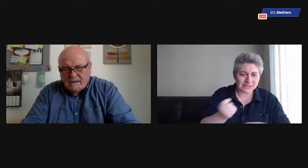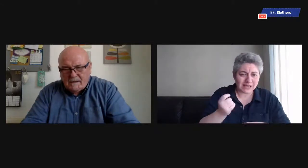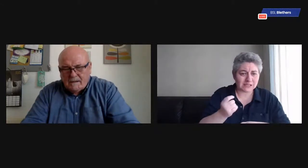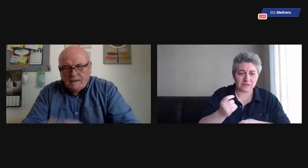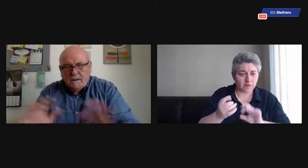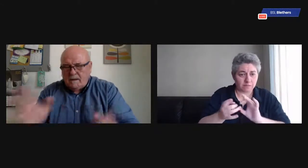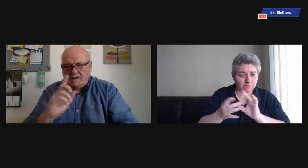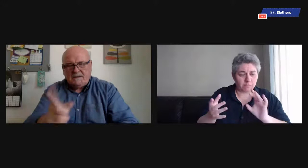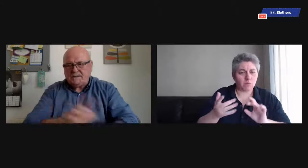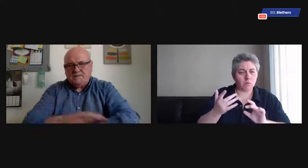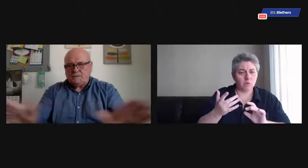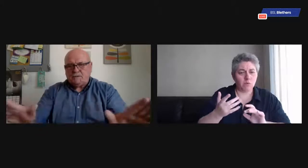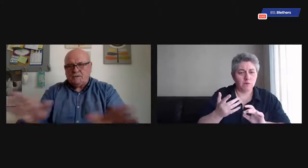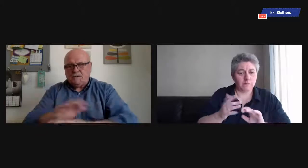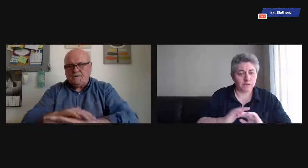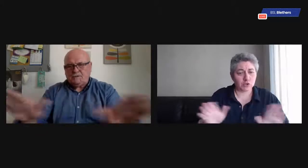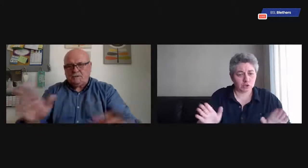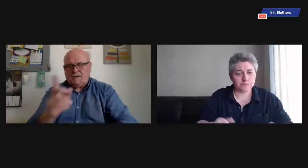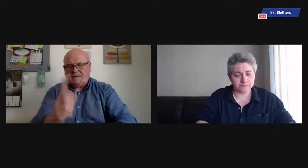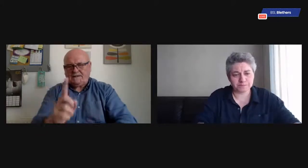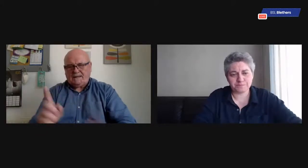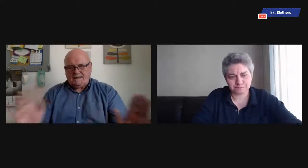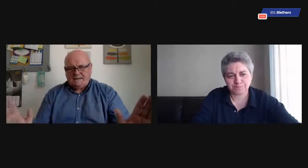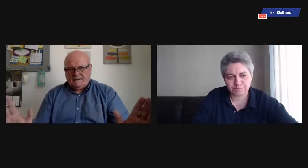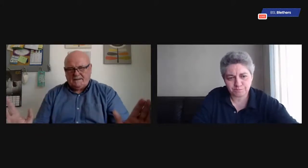so whether it's successful or not,